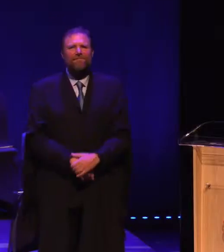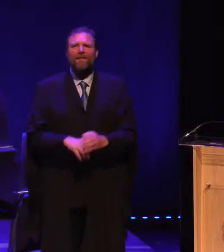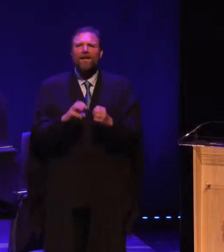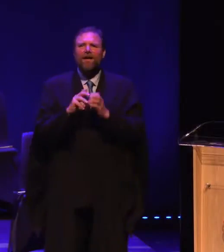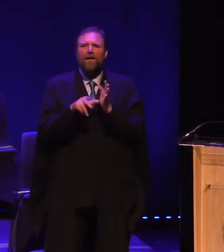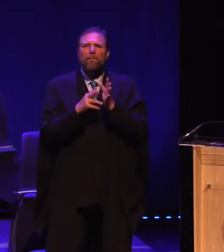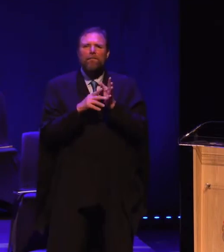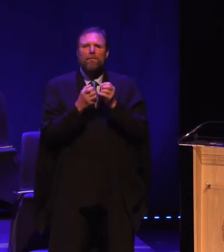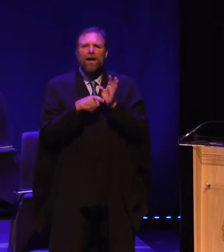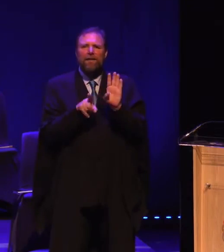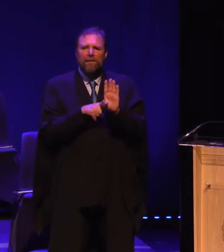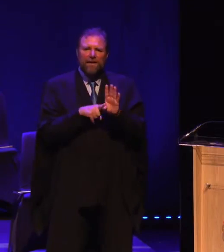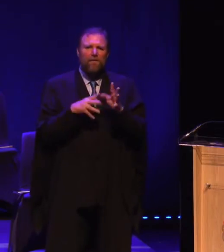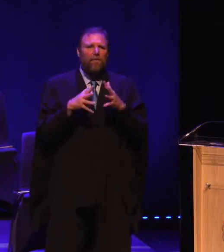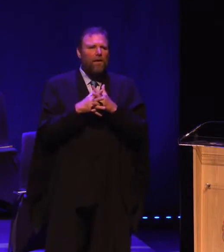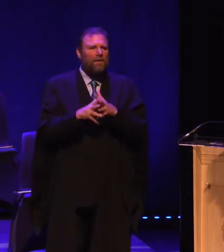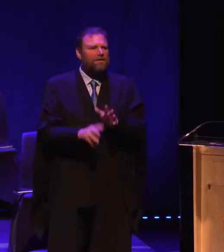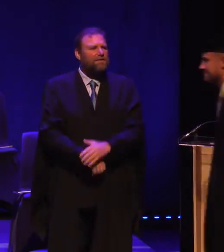Barnaby Waddle.